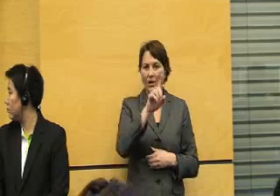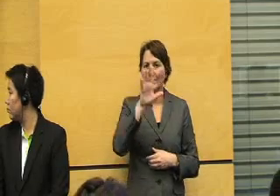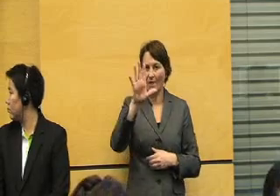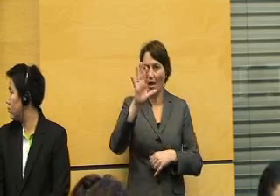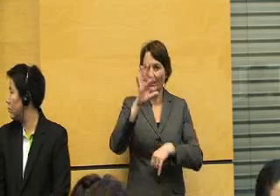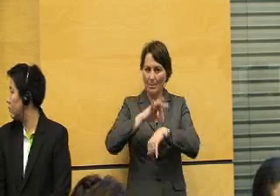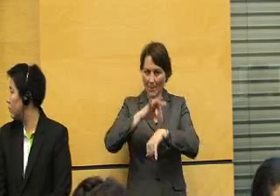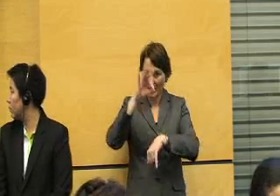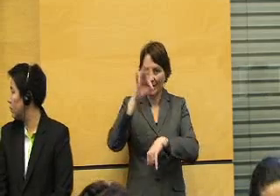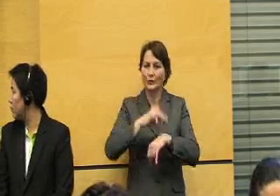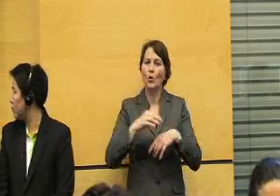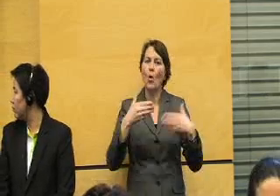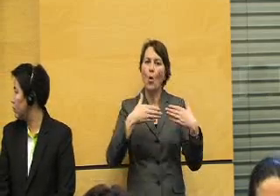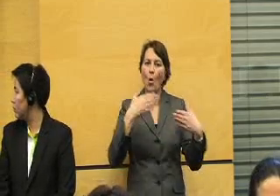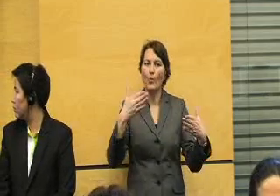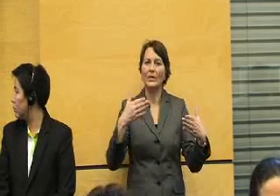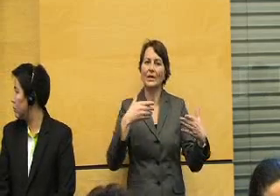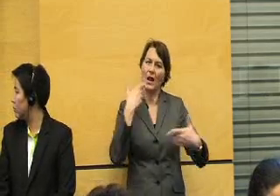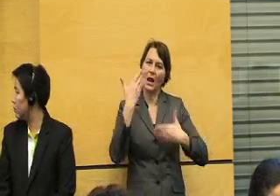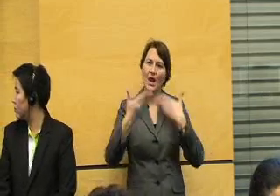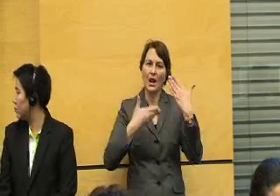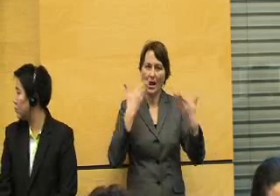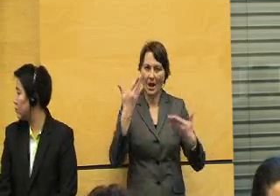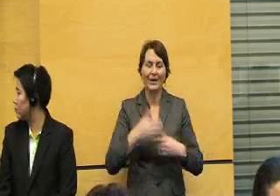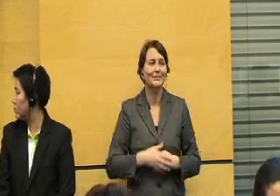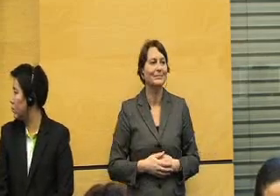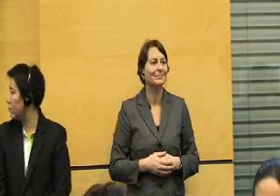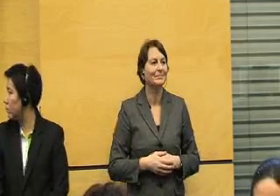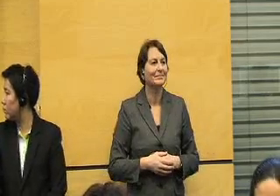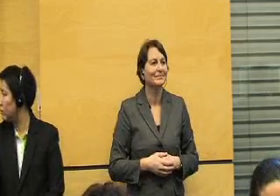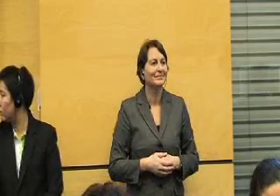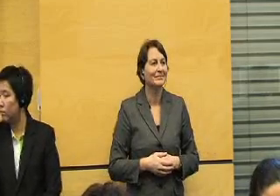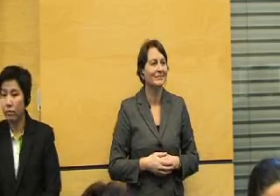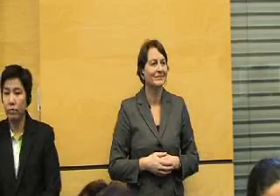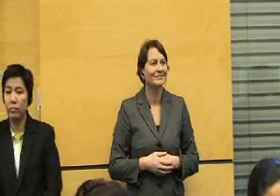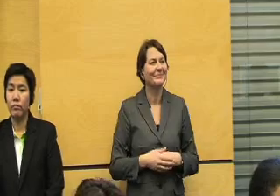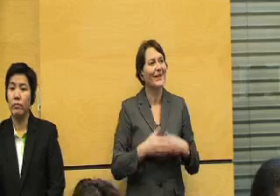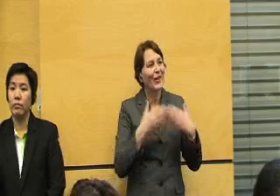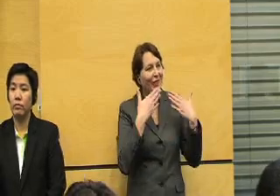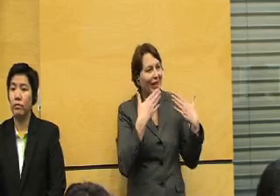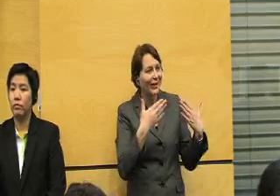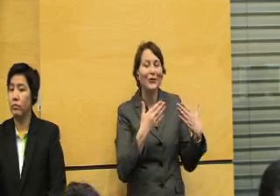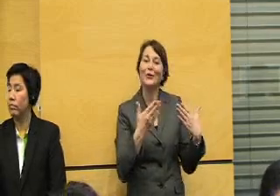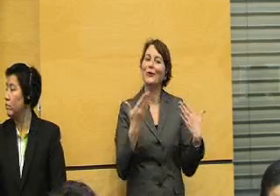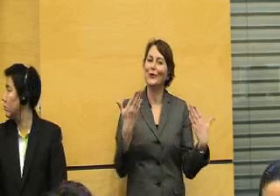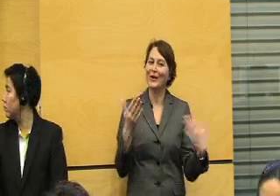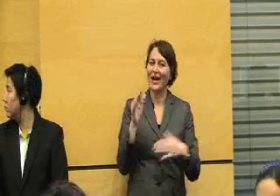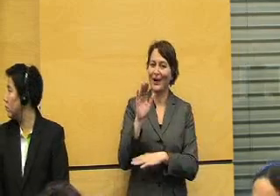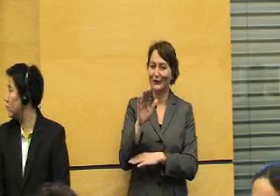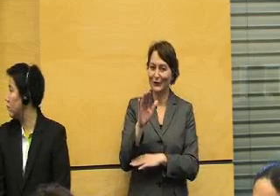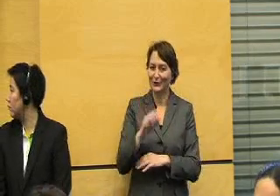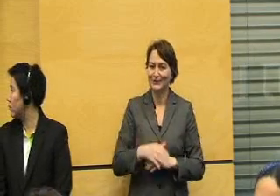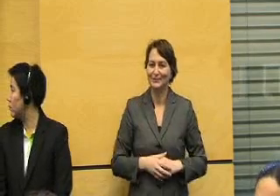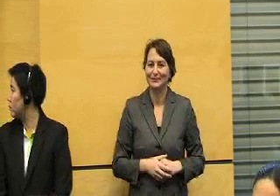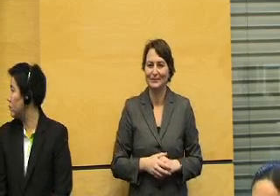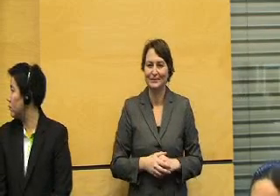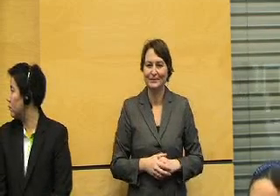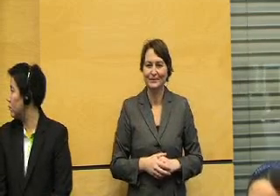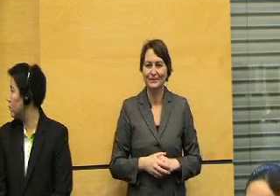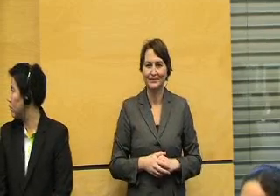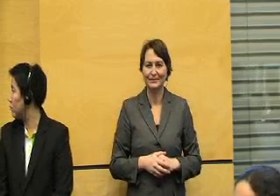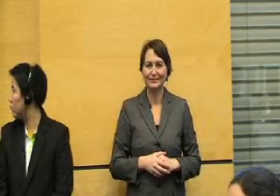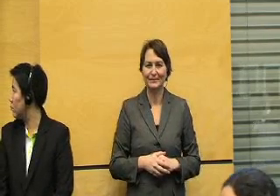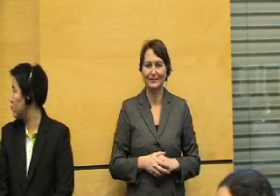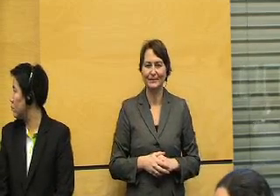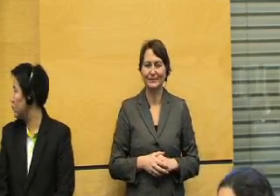You have the floor, sir. Thank you. Good afternoon and bonjour. Madam Chairperson, distinguished